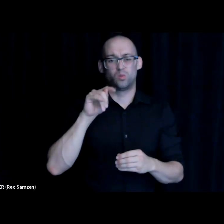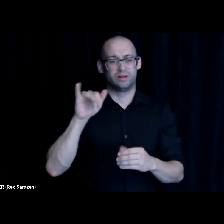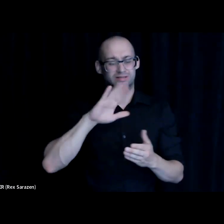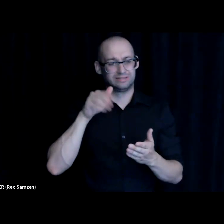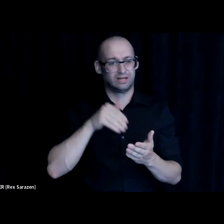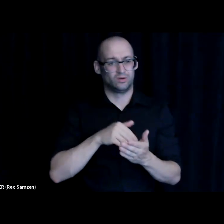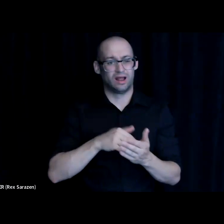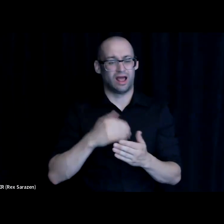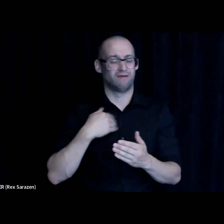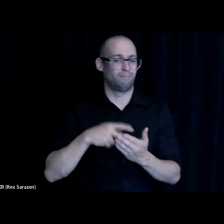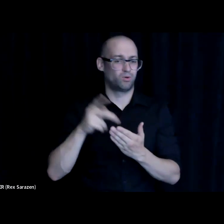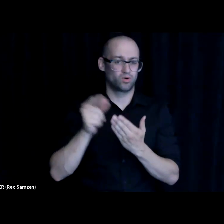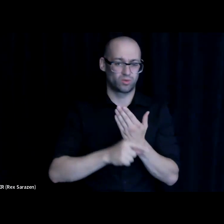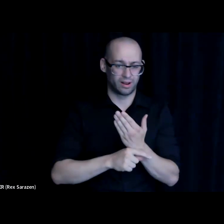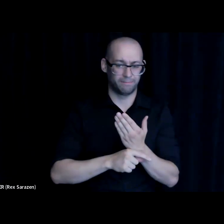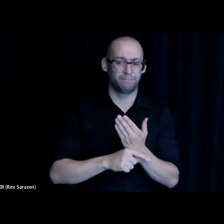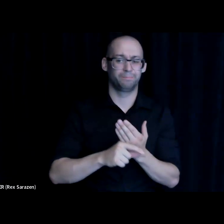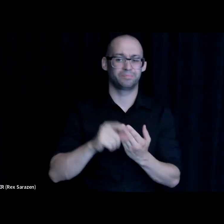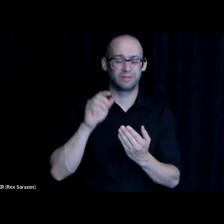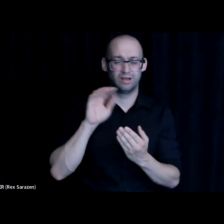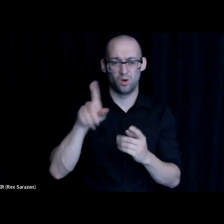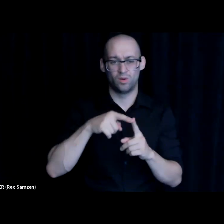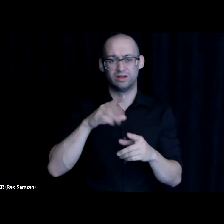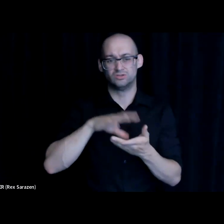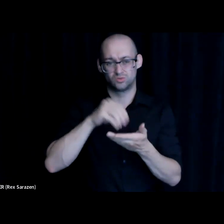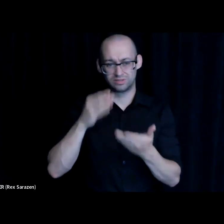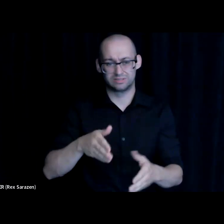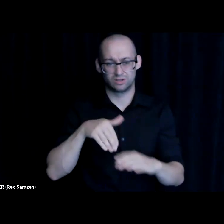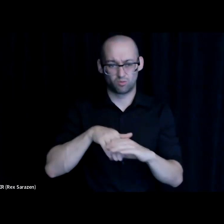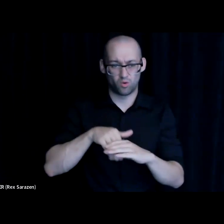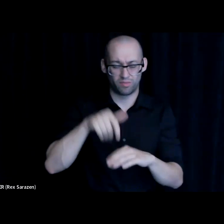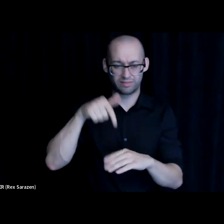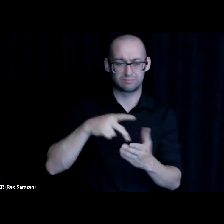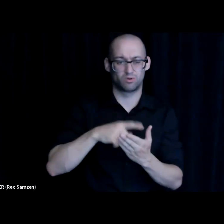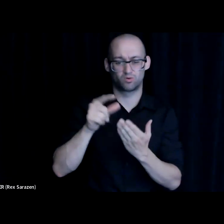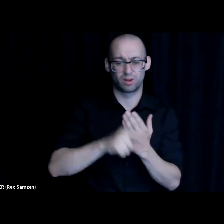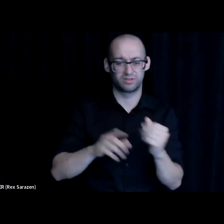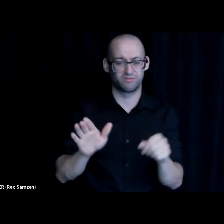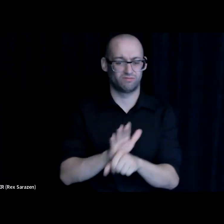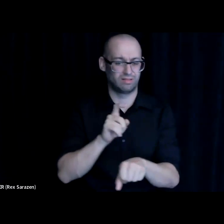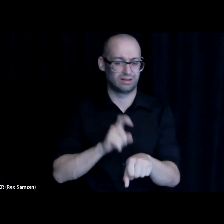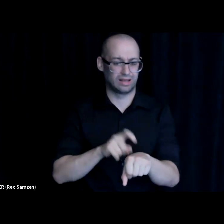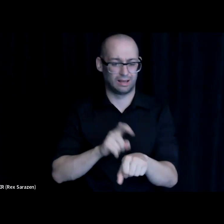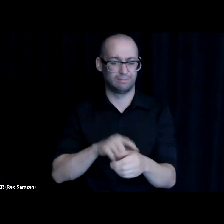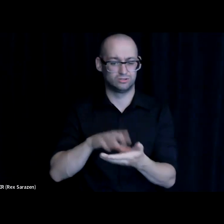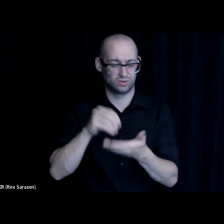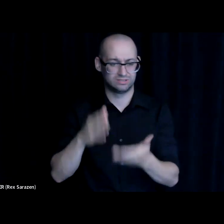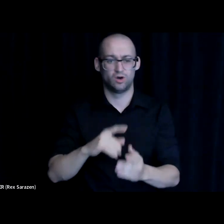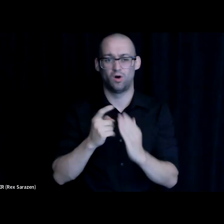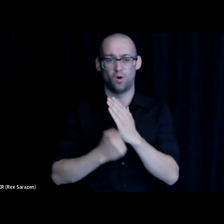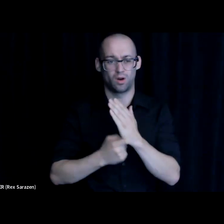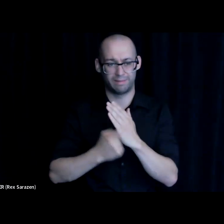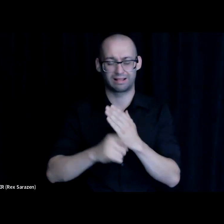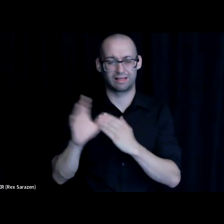Salinas Valley Promise Program. And when students enroll in this program, they're enrolled as full-time students and they automatically get a laptop from